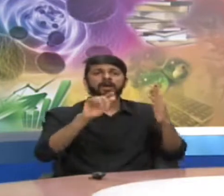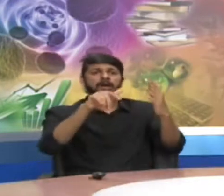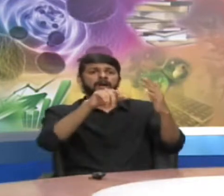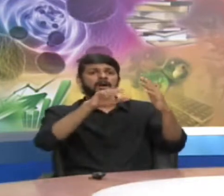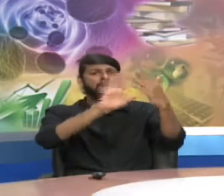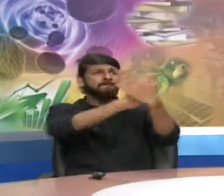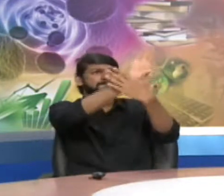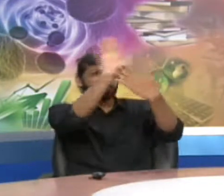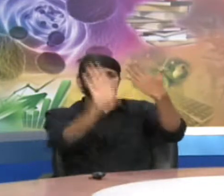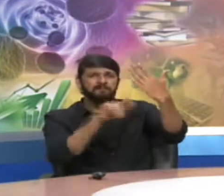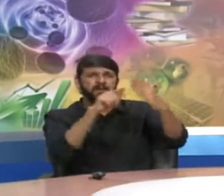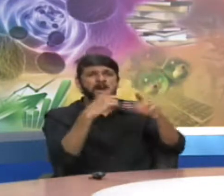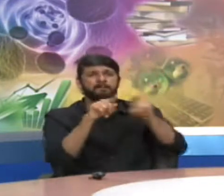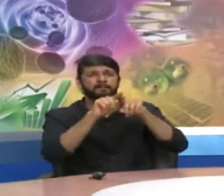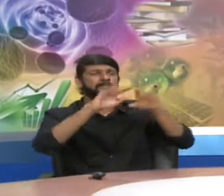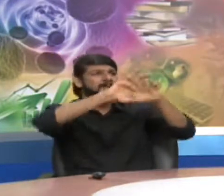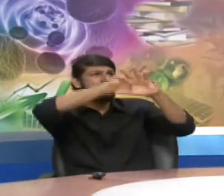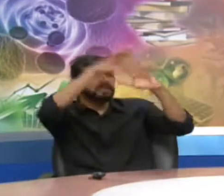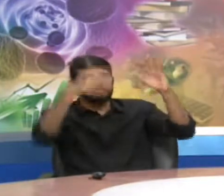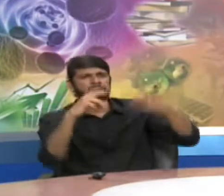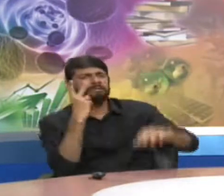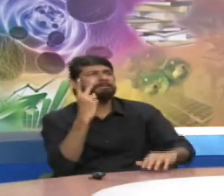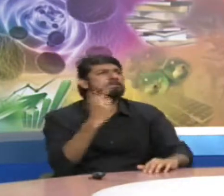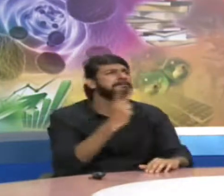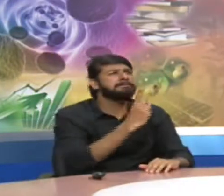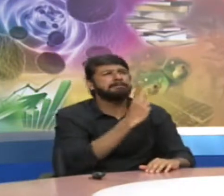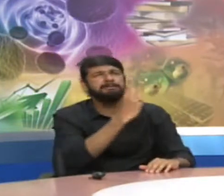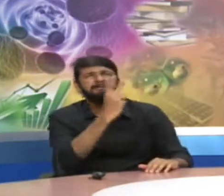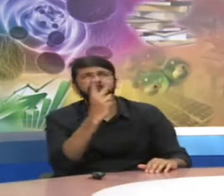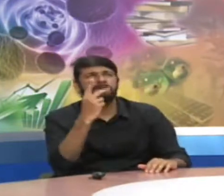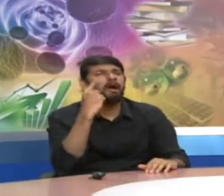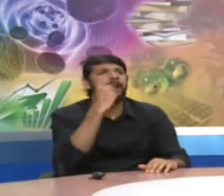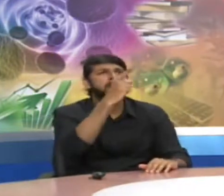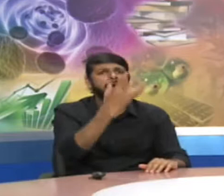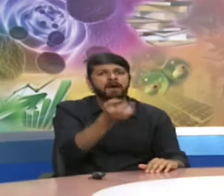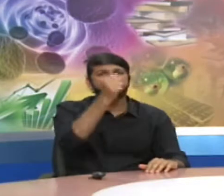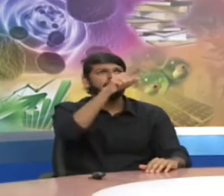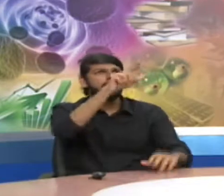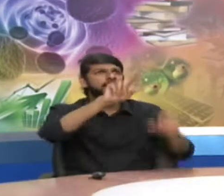The areas should always be airy and dry.